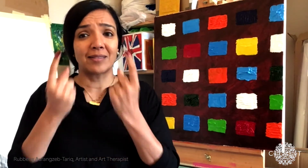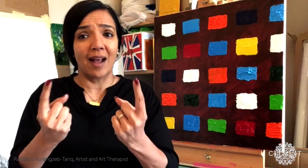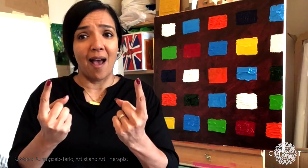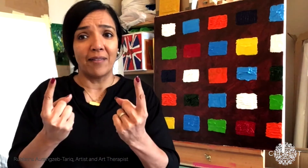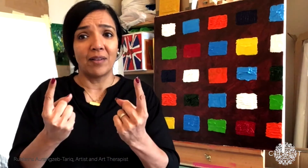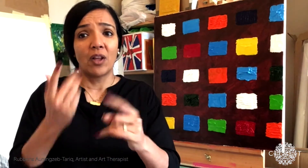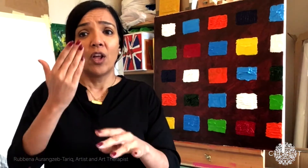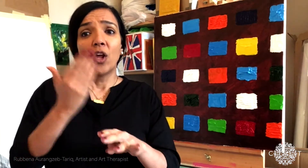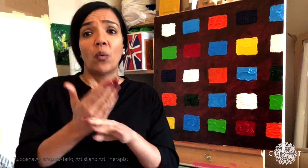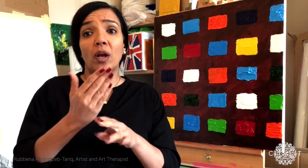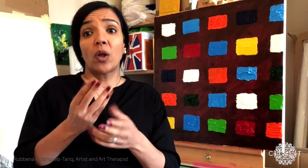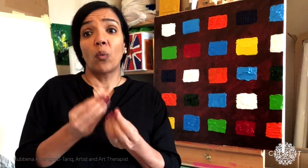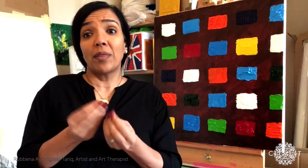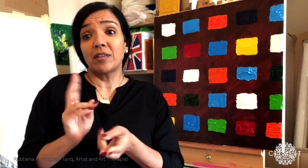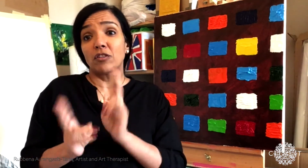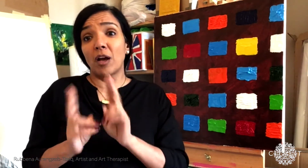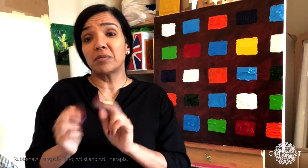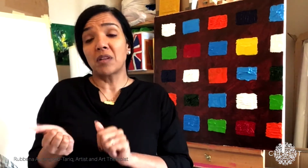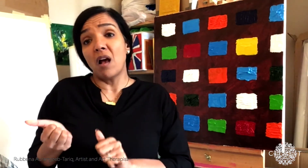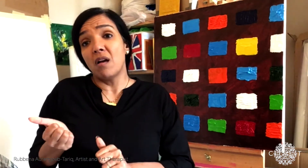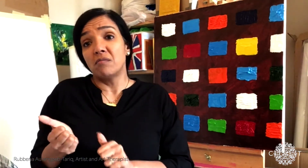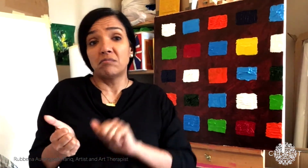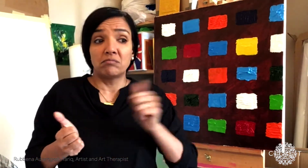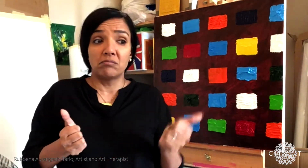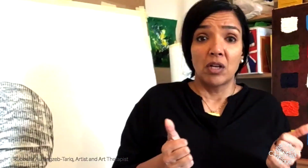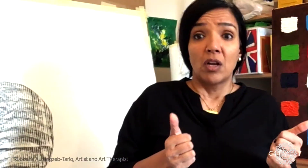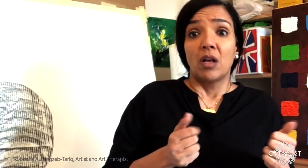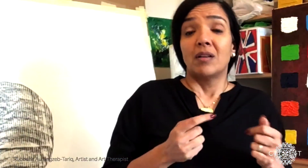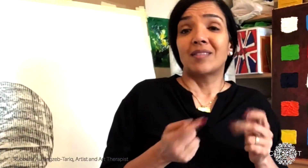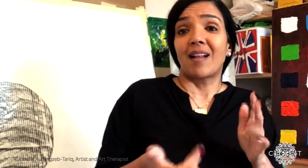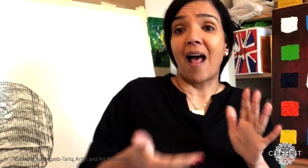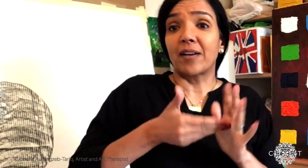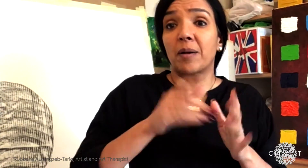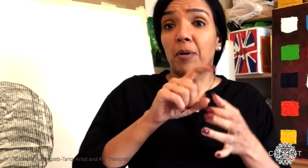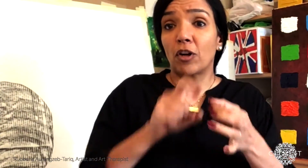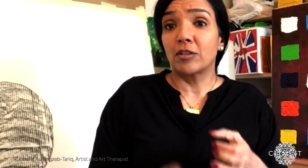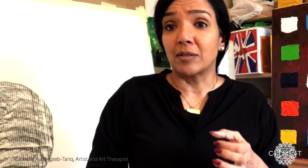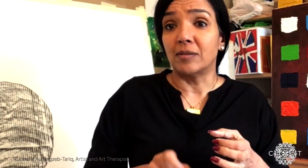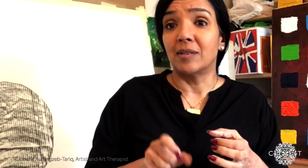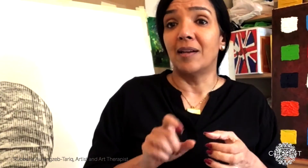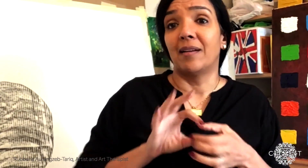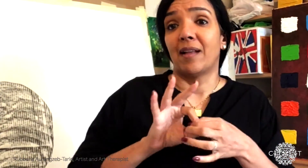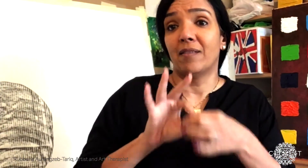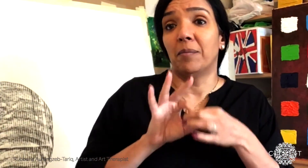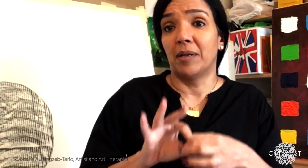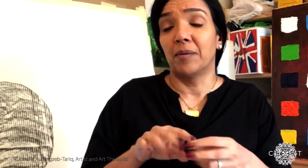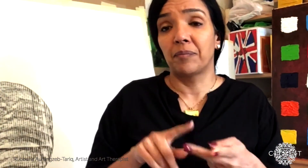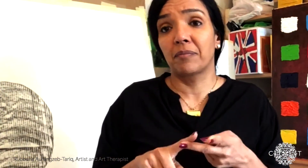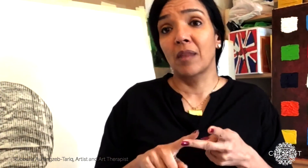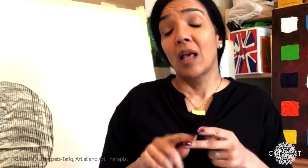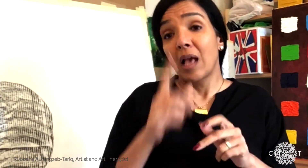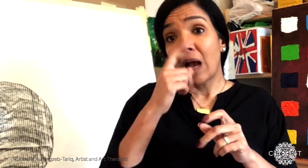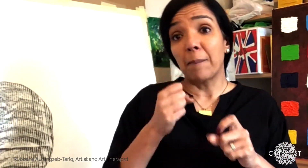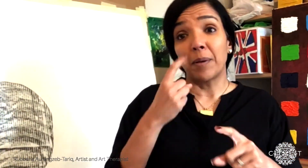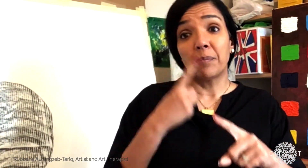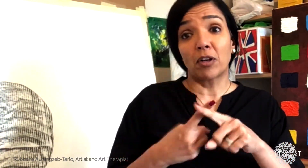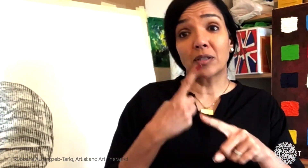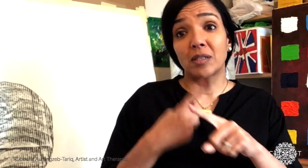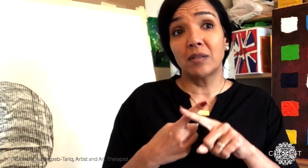understand. Working with an interpreter is an added person in therapy. It can be positive,